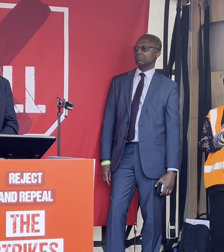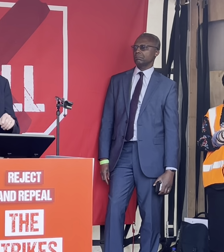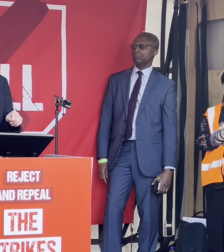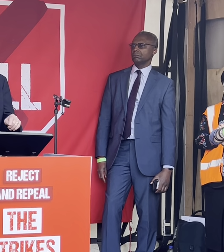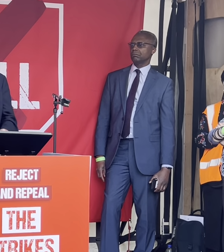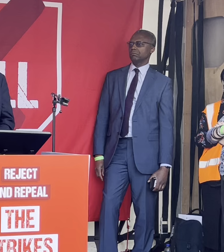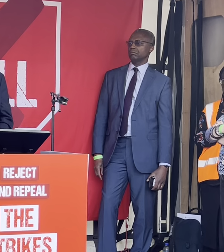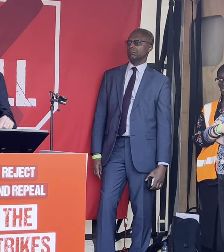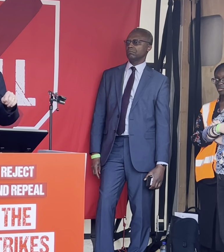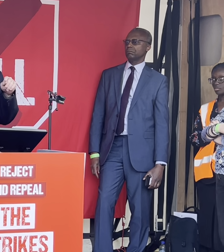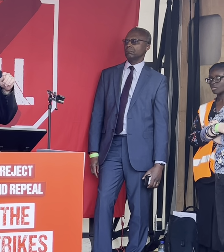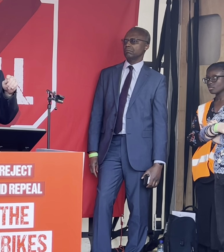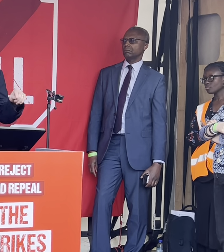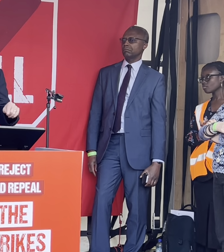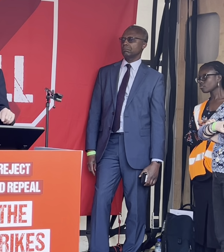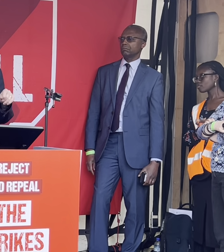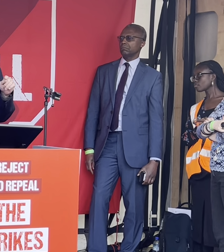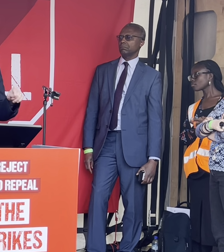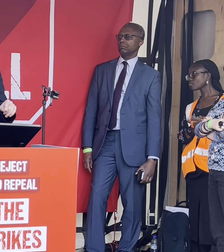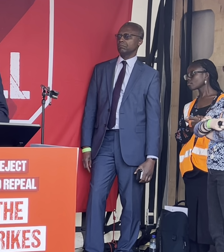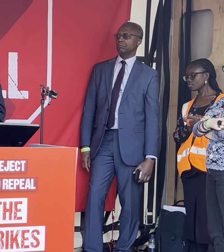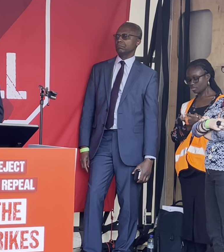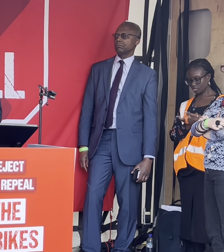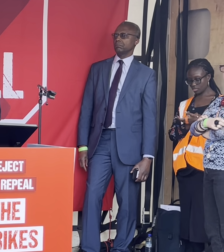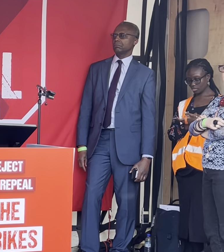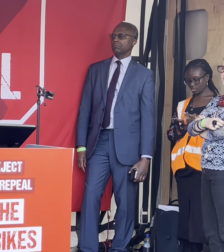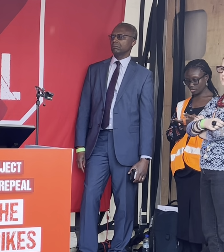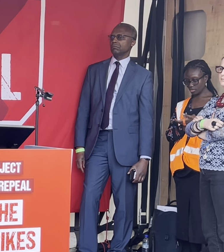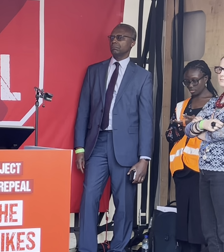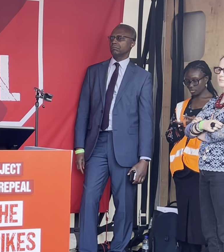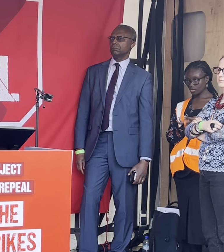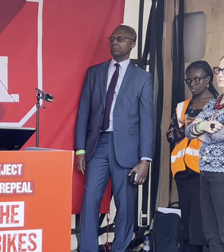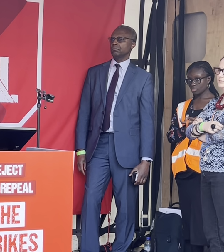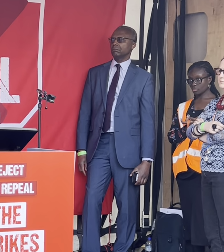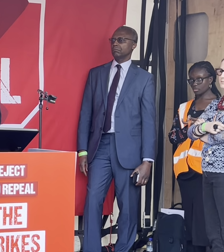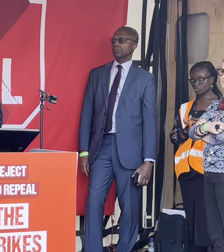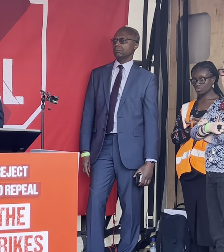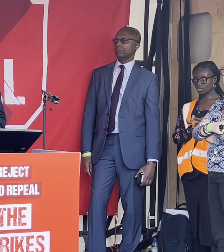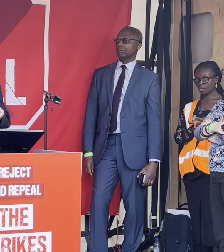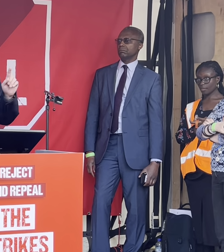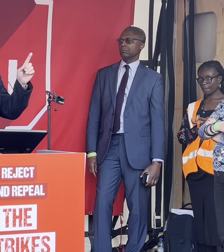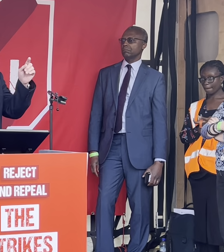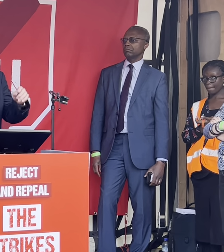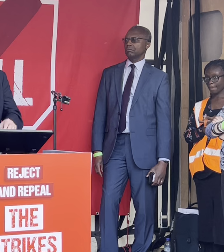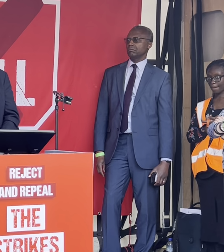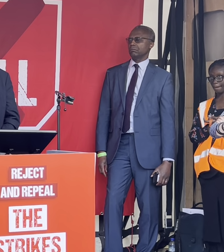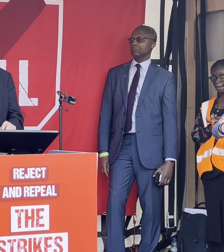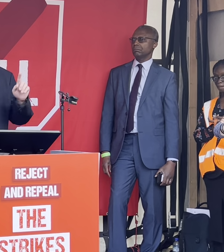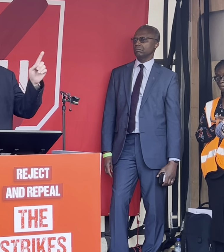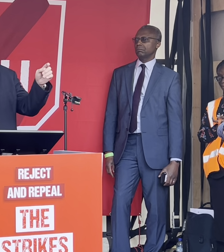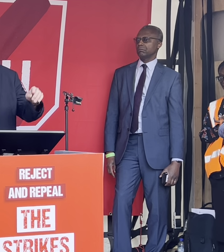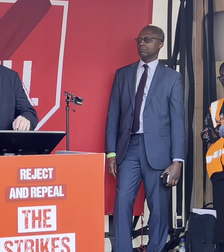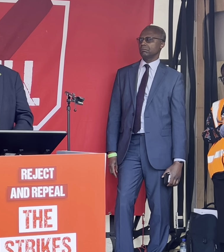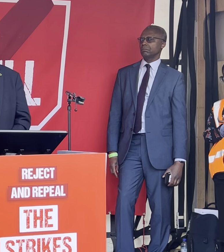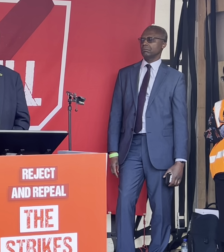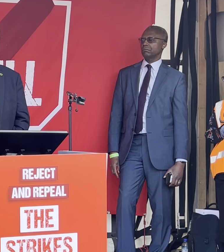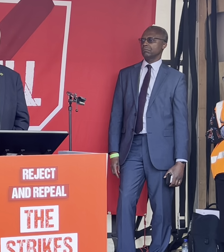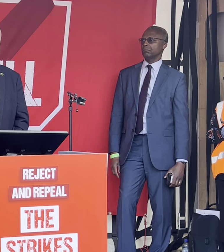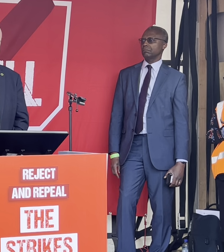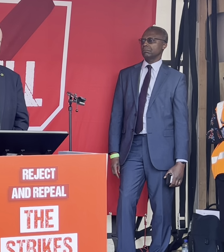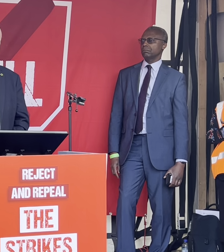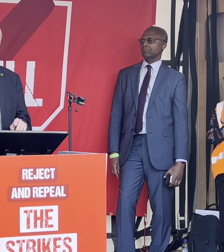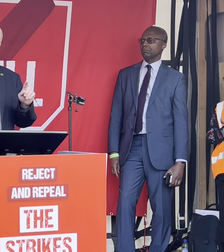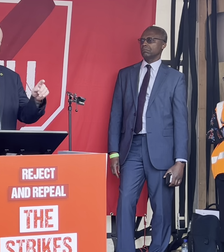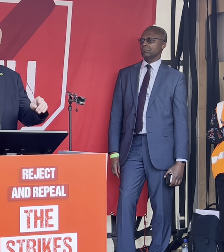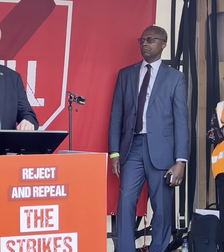rights that enables workers and their unions to take these employers, such as the P&O and the Royal Mail,